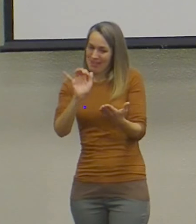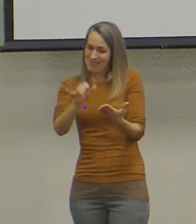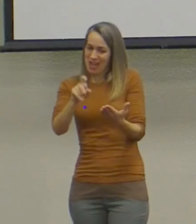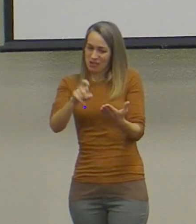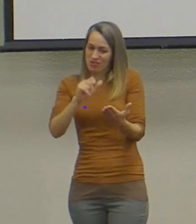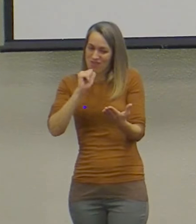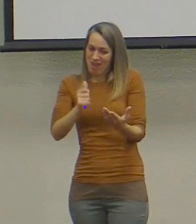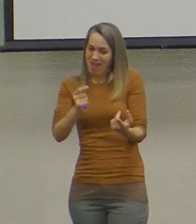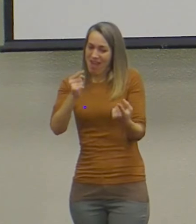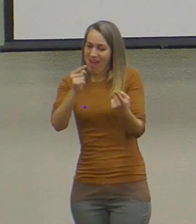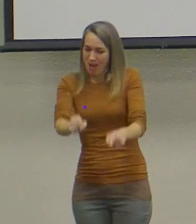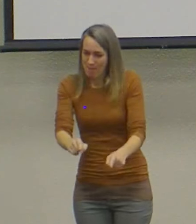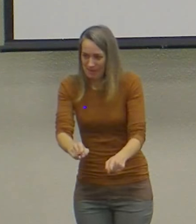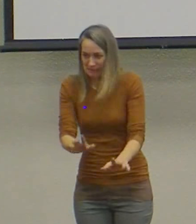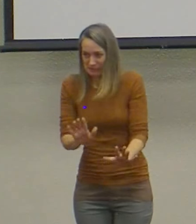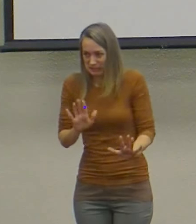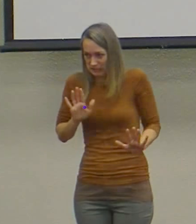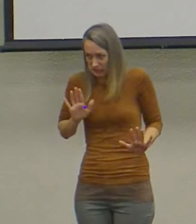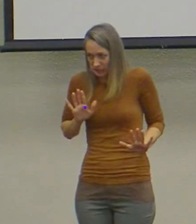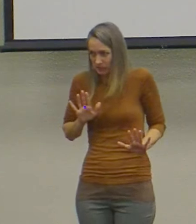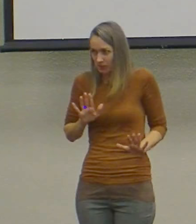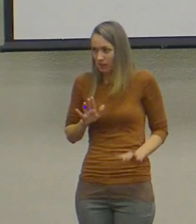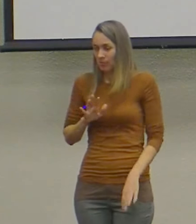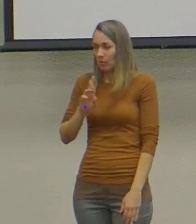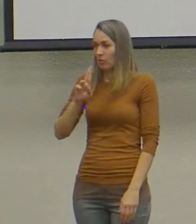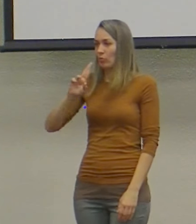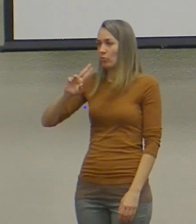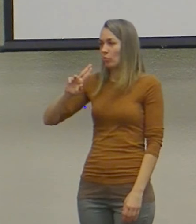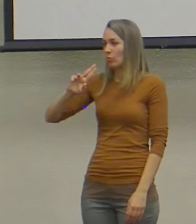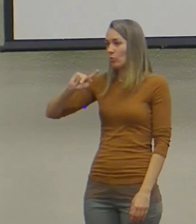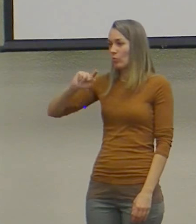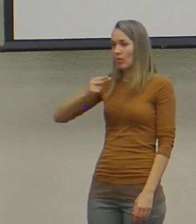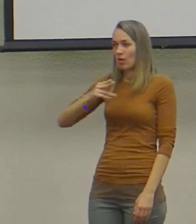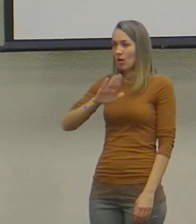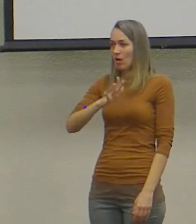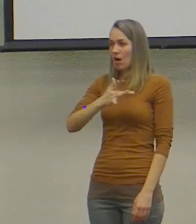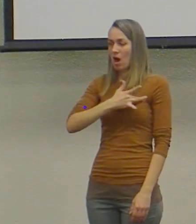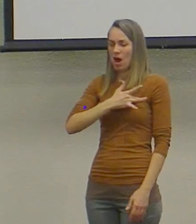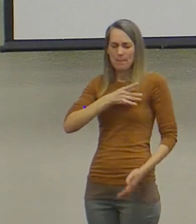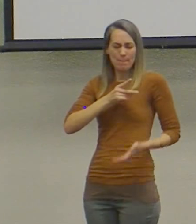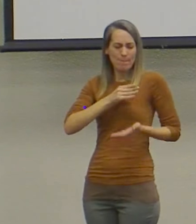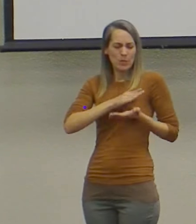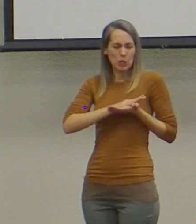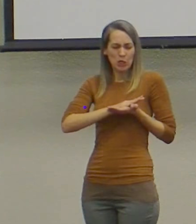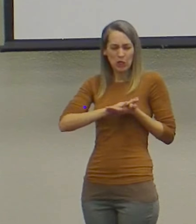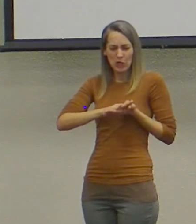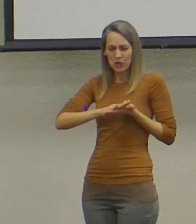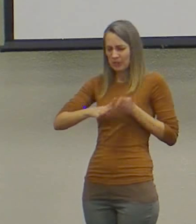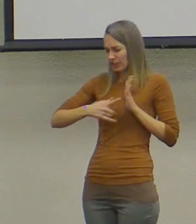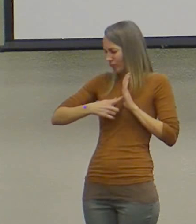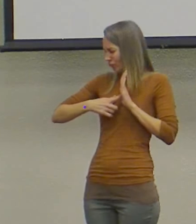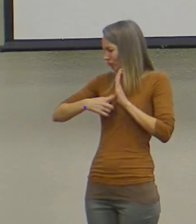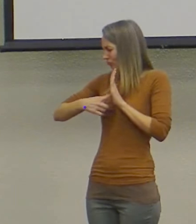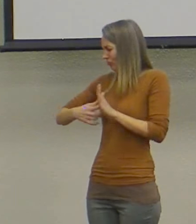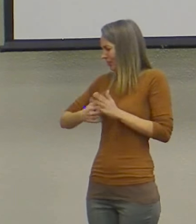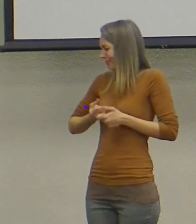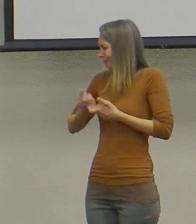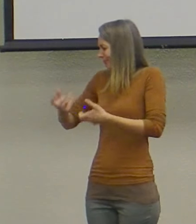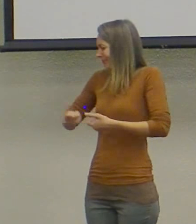We're talking about a woman who had a heart of purity. She disclosed everything that was going on in the